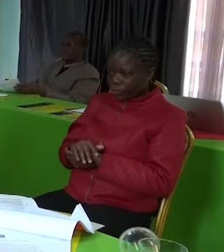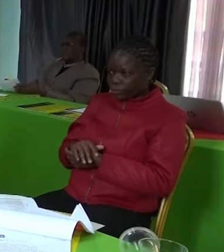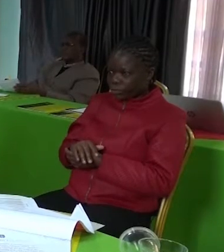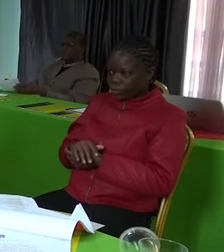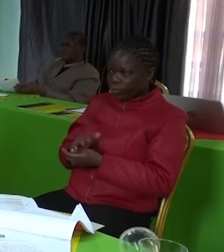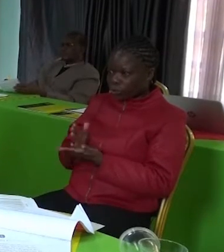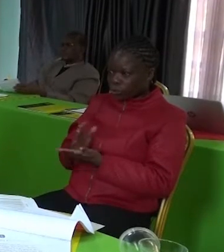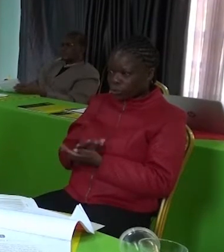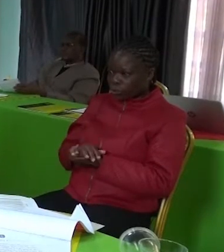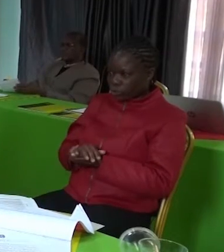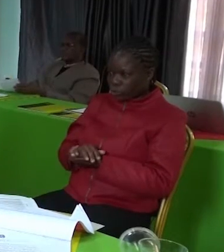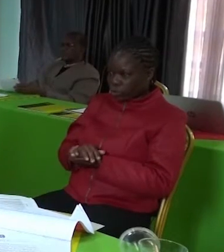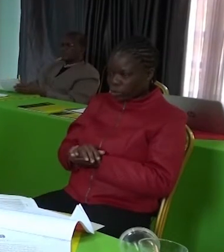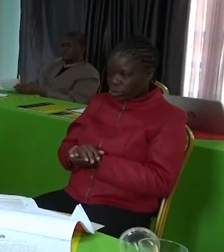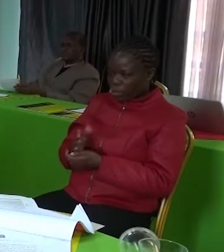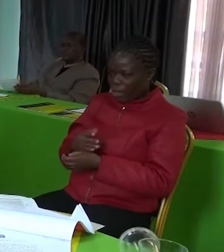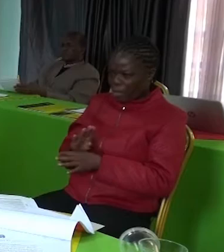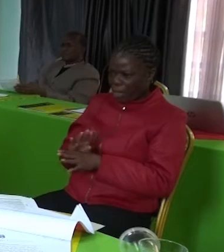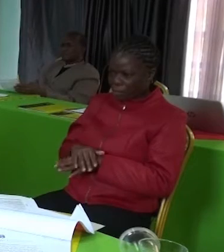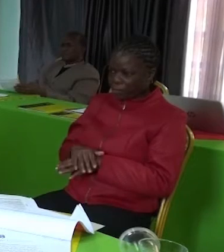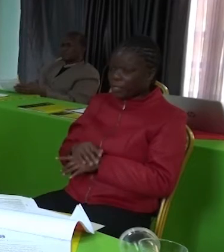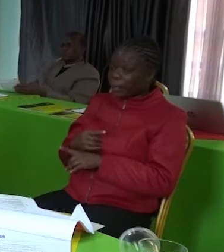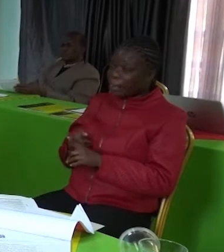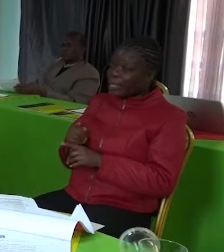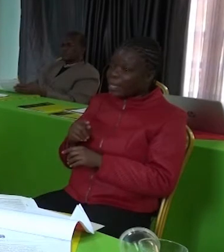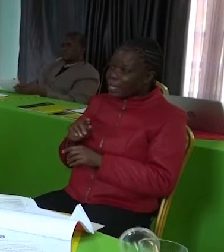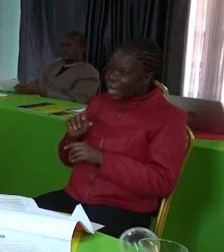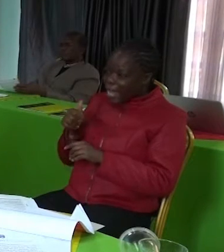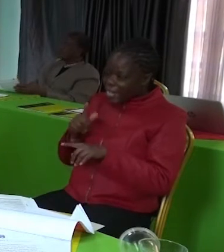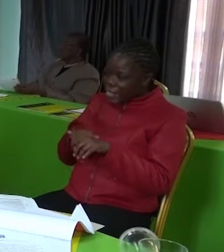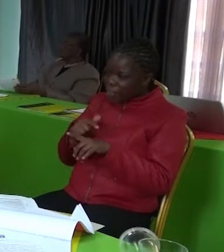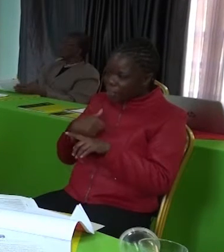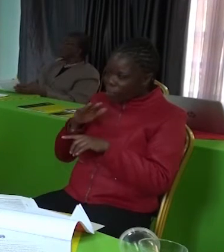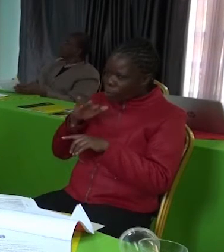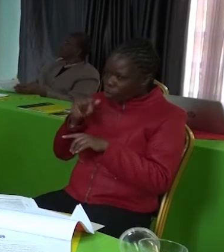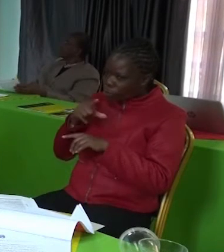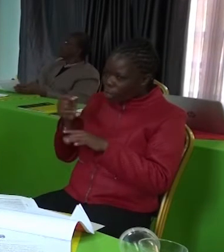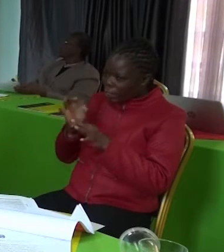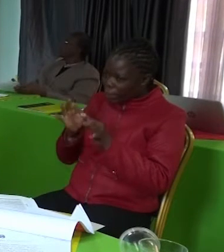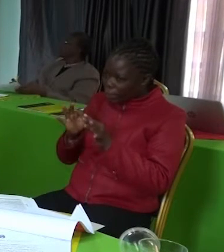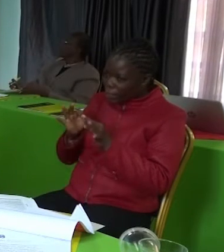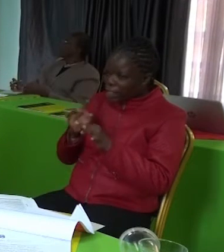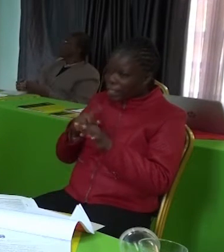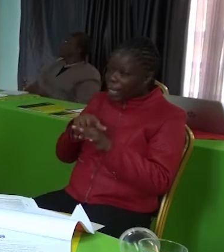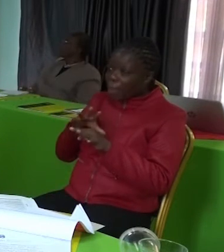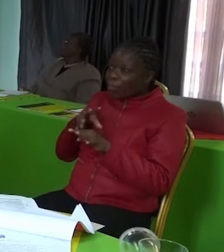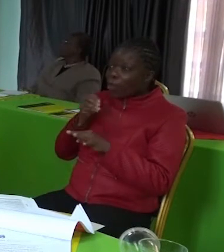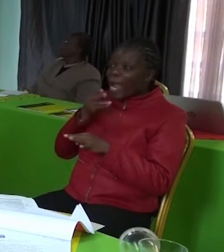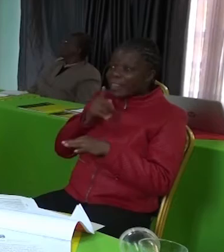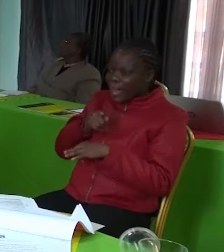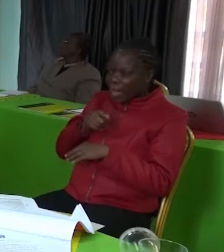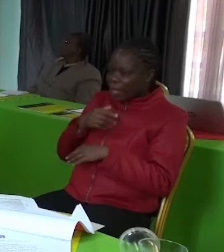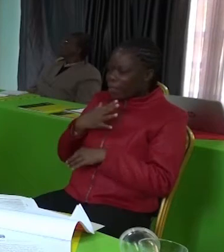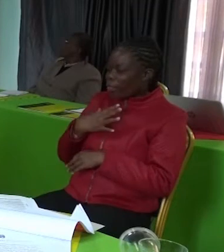see how it goes, and then they will give feedback after that lesson. The feedback is to help all of them, those